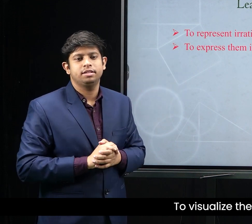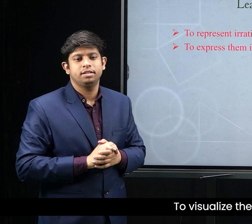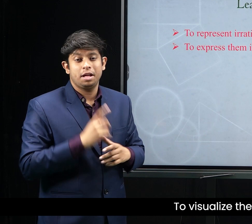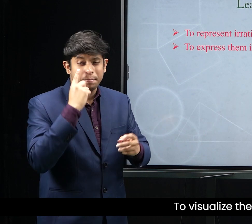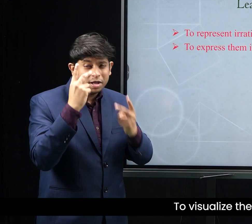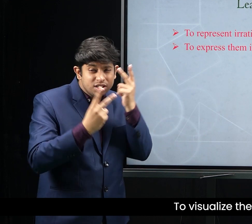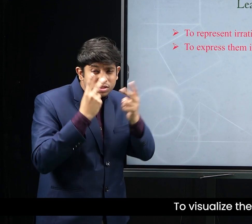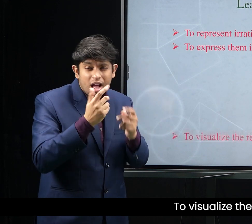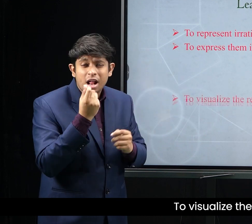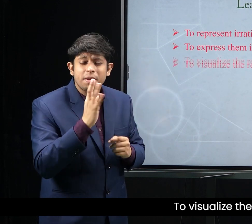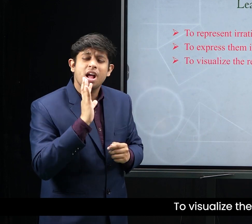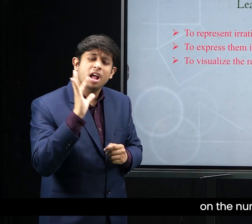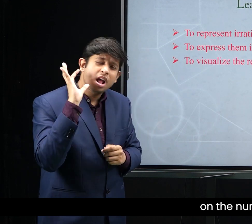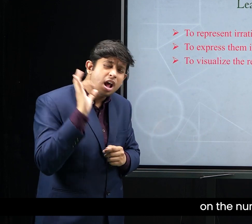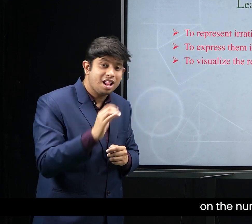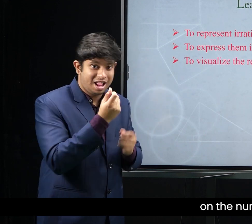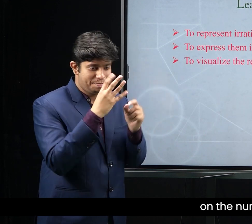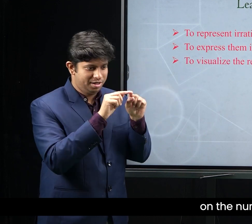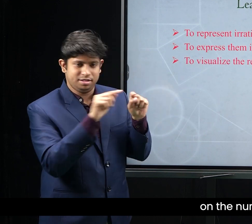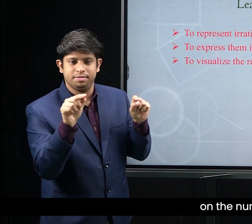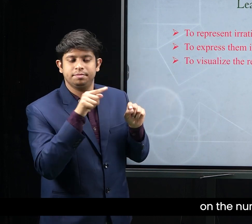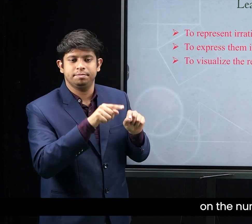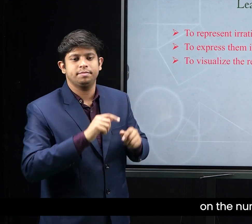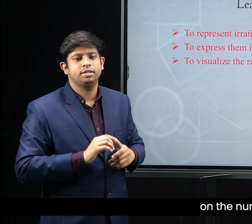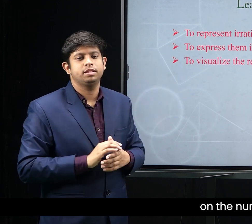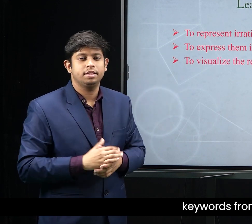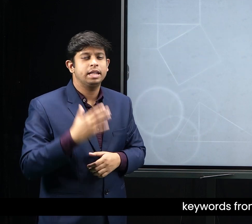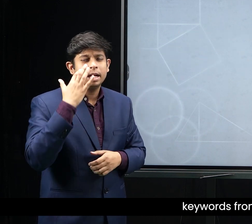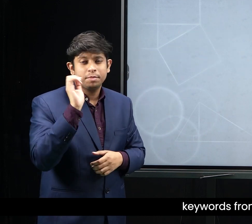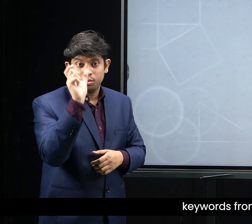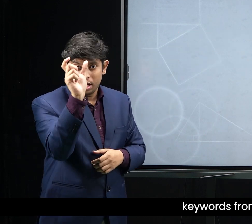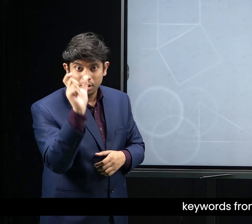to visualize the real numbers on the number line. Keywords from this lesson: